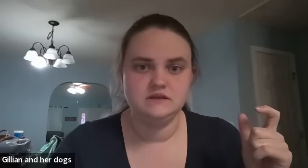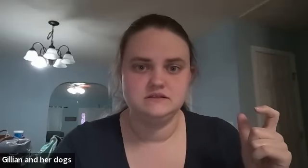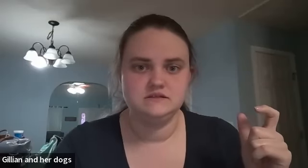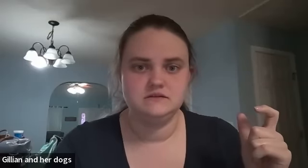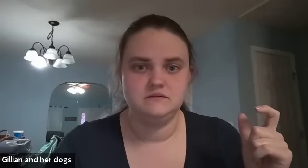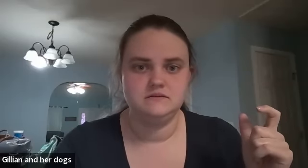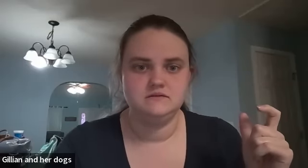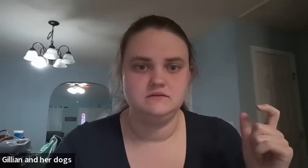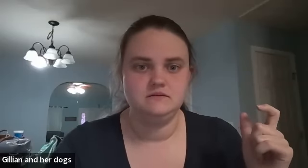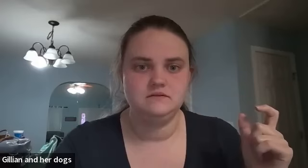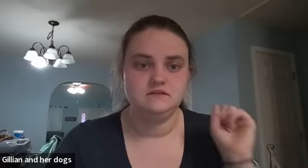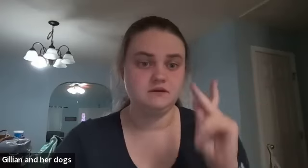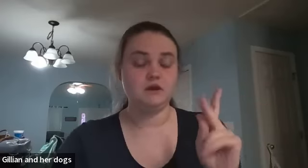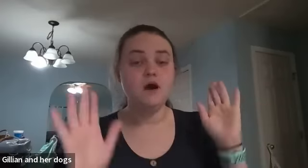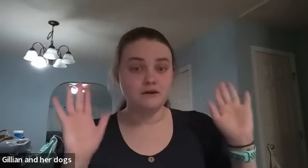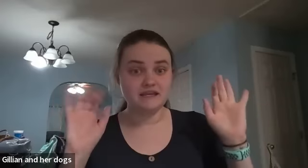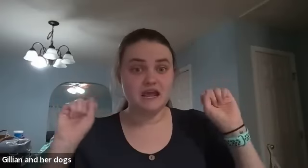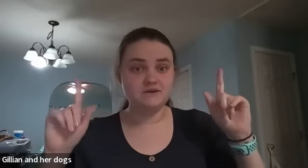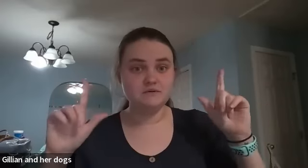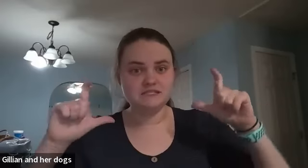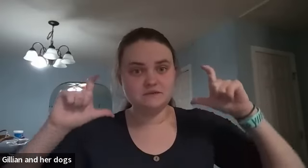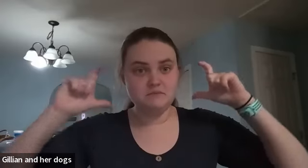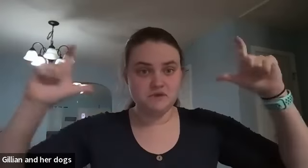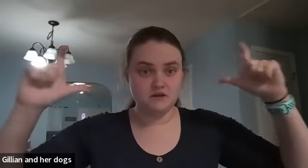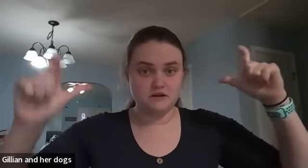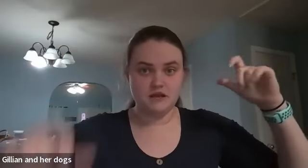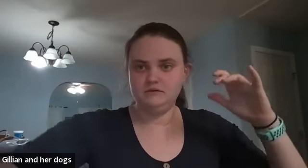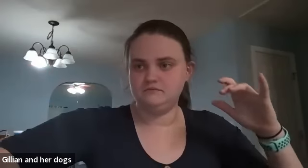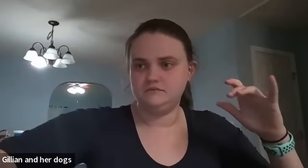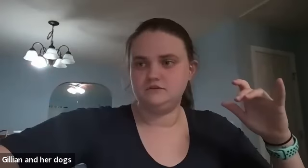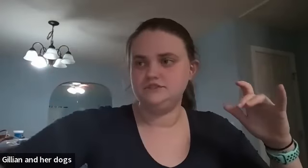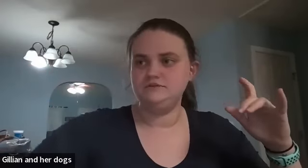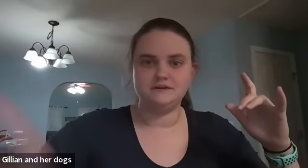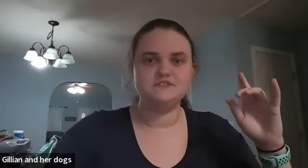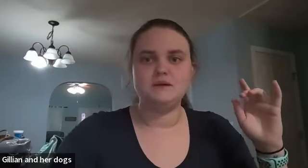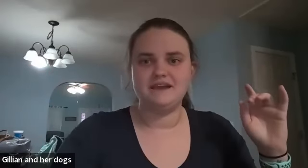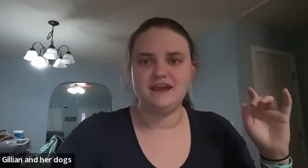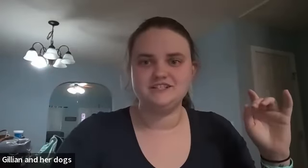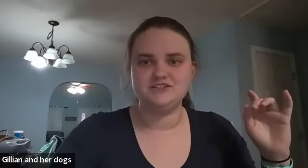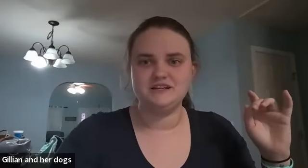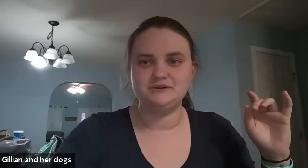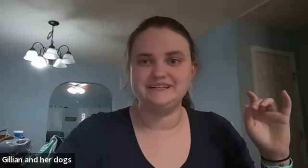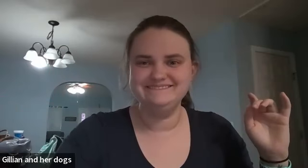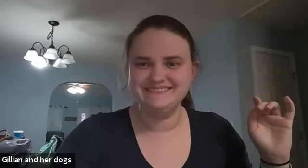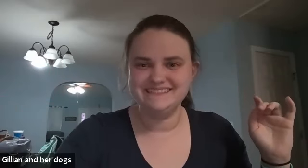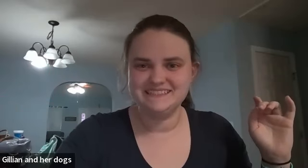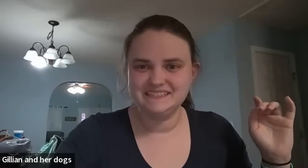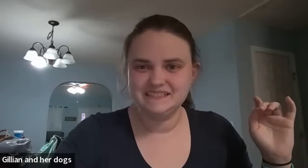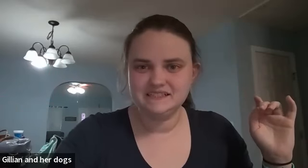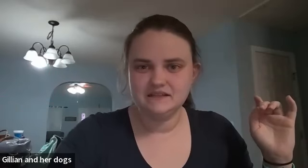this. There we go. Okay, can everyone see me bigger now? Whoop, don't you dare. Sorry, my cat, she's trying to join.